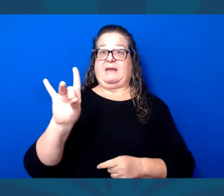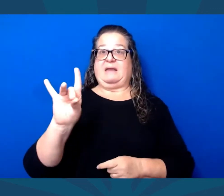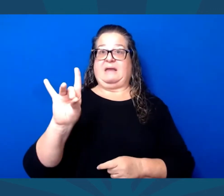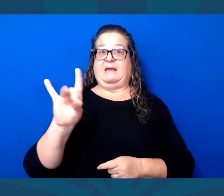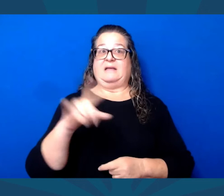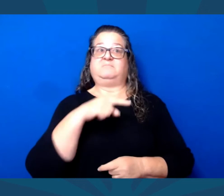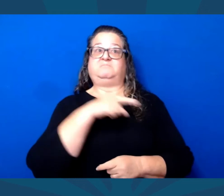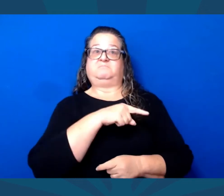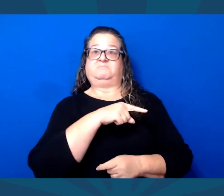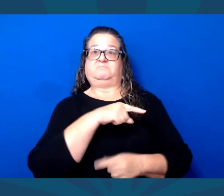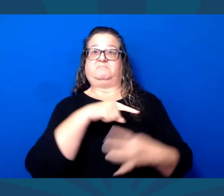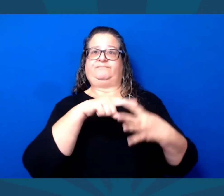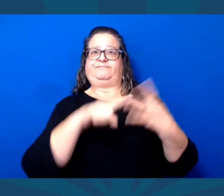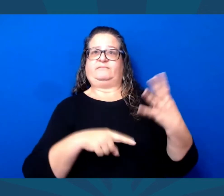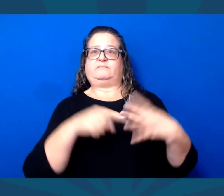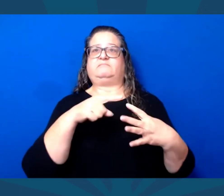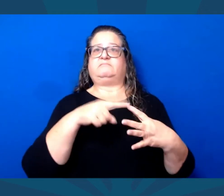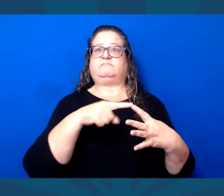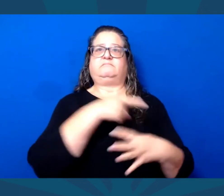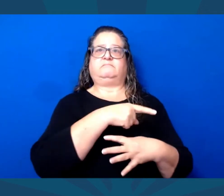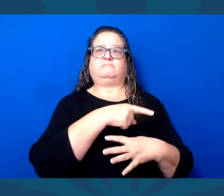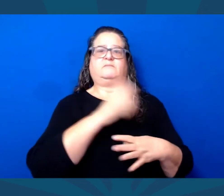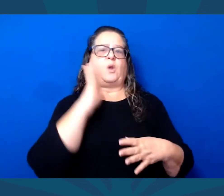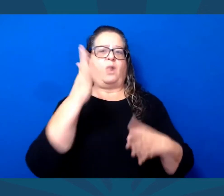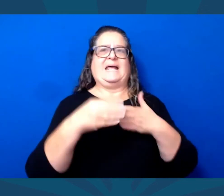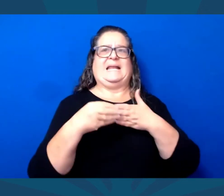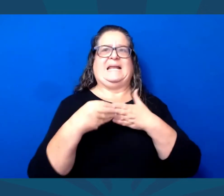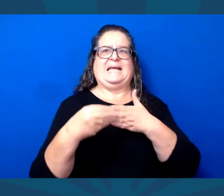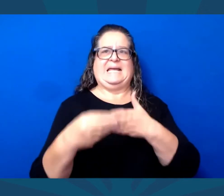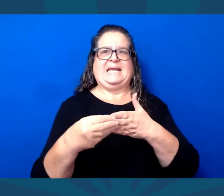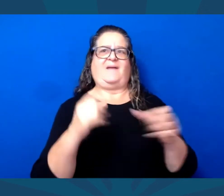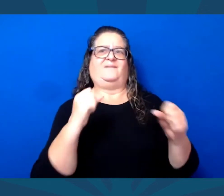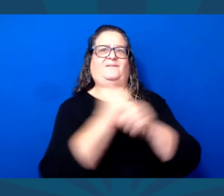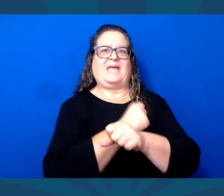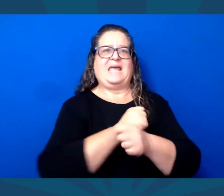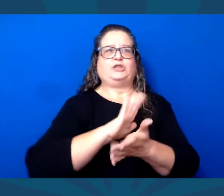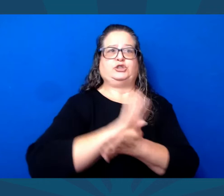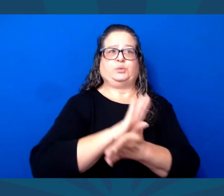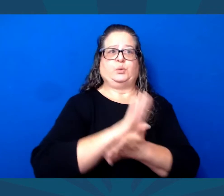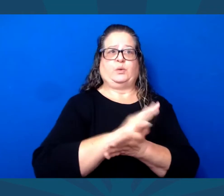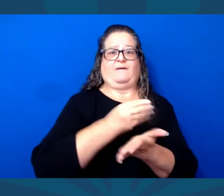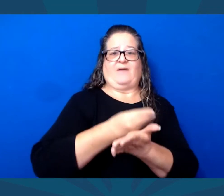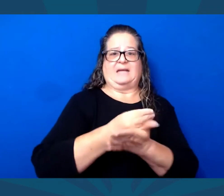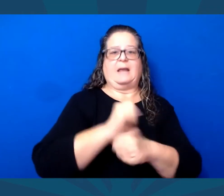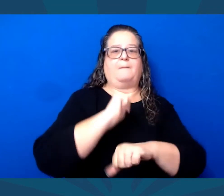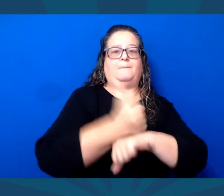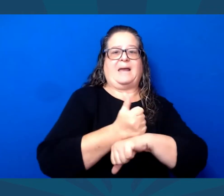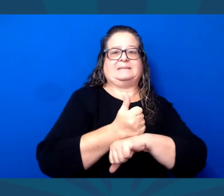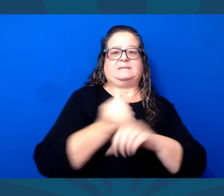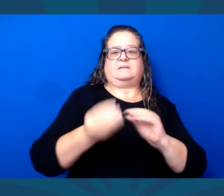the fight for school funding based on updated population and inflation data